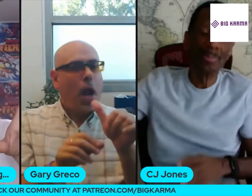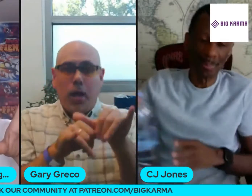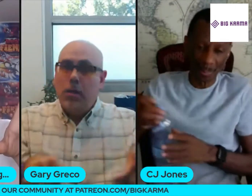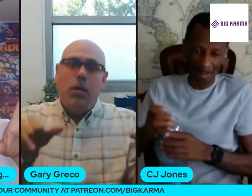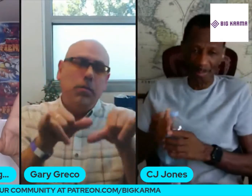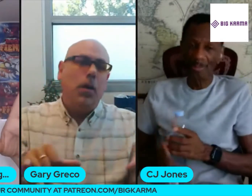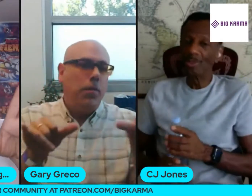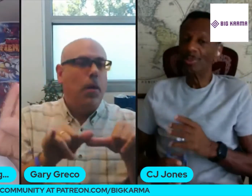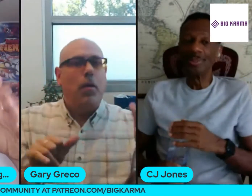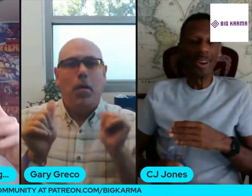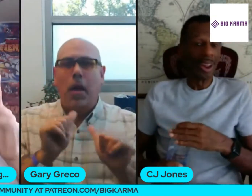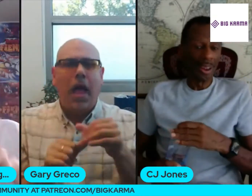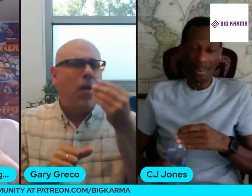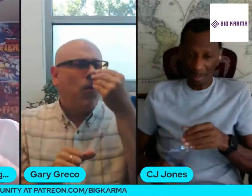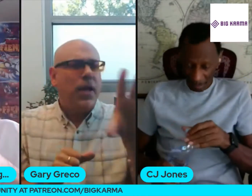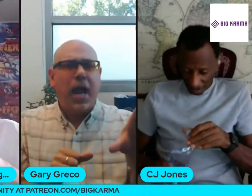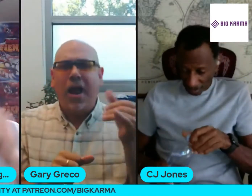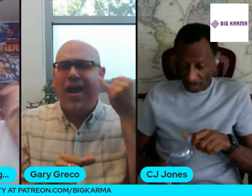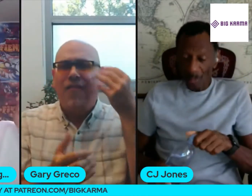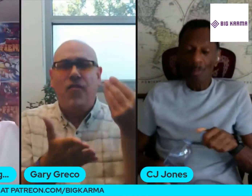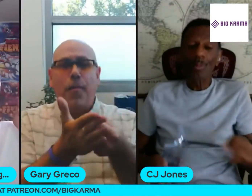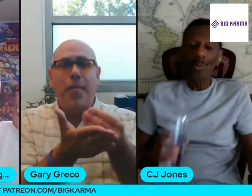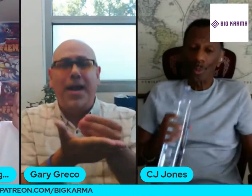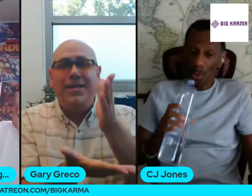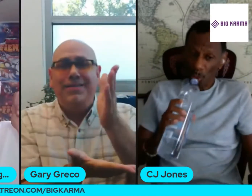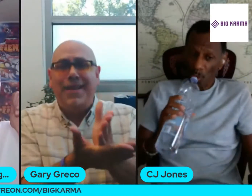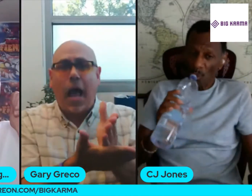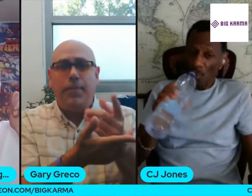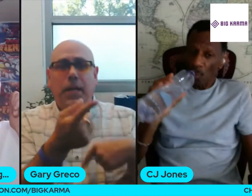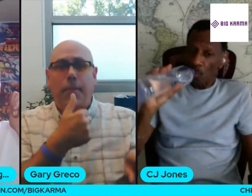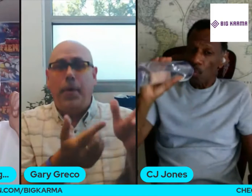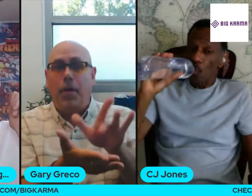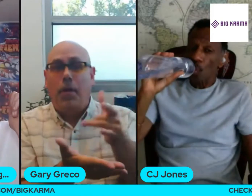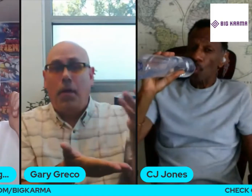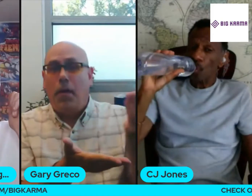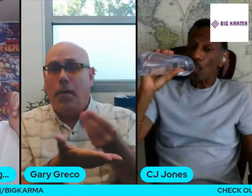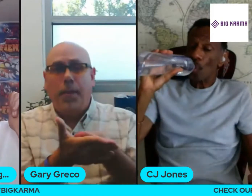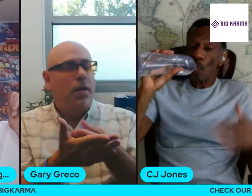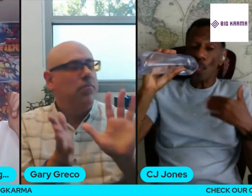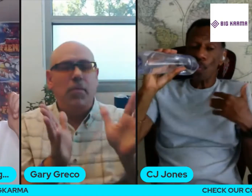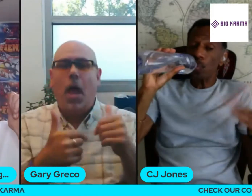the money stops coming in. I want something else.